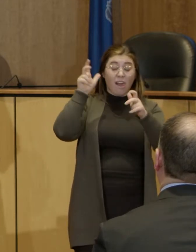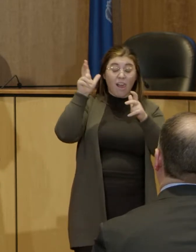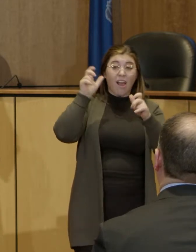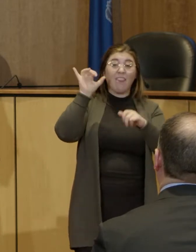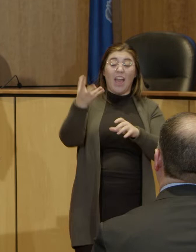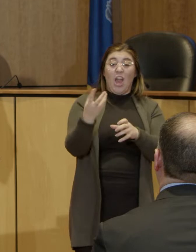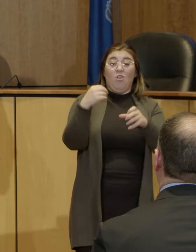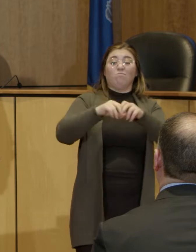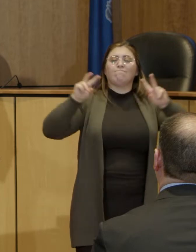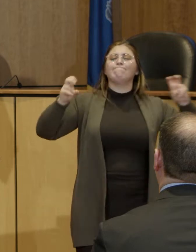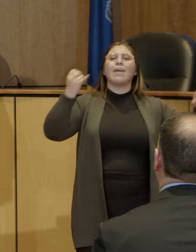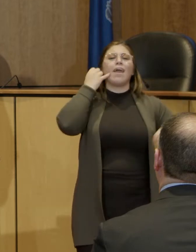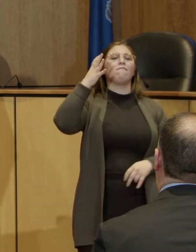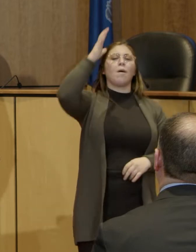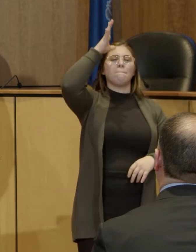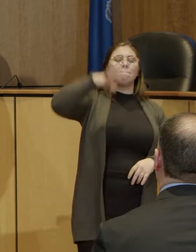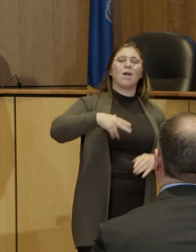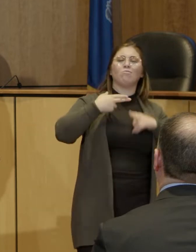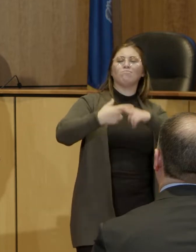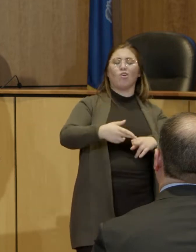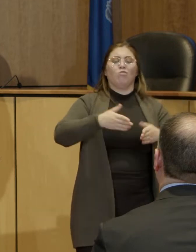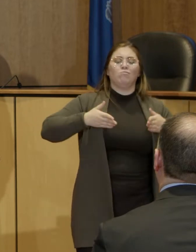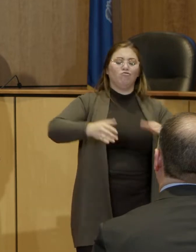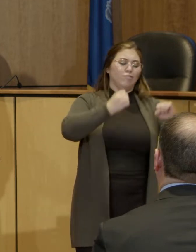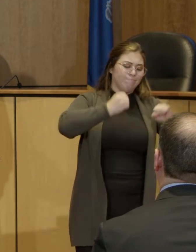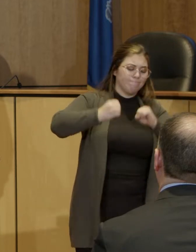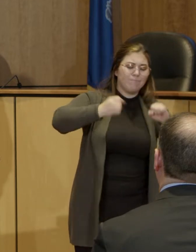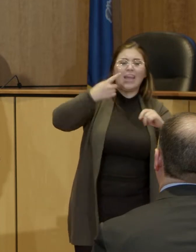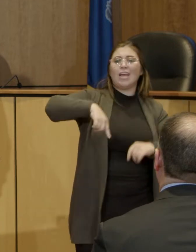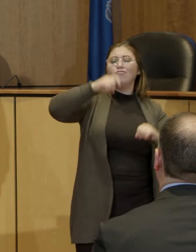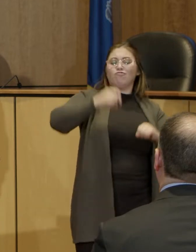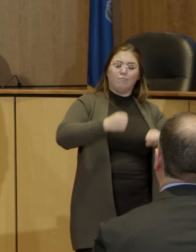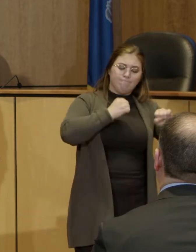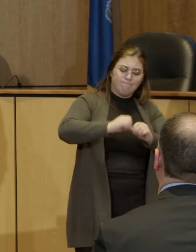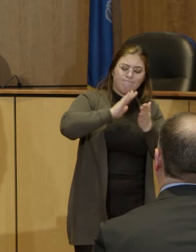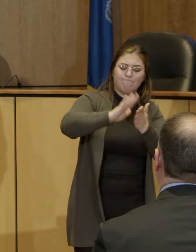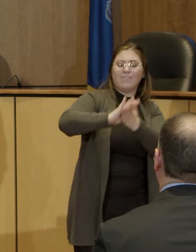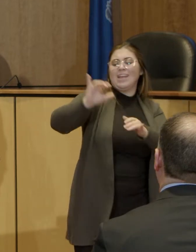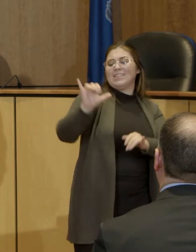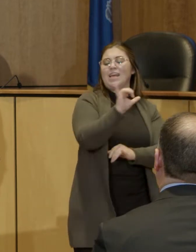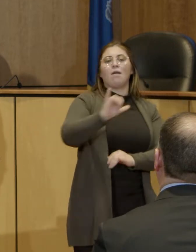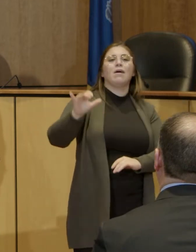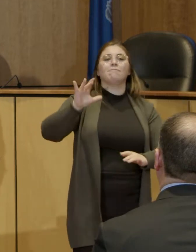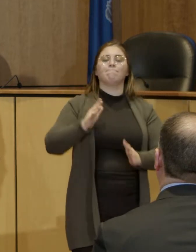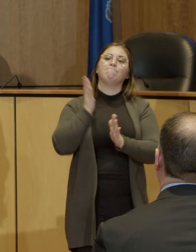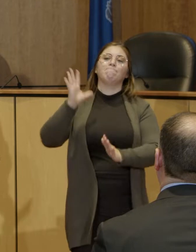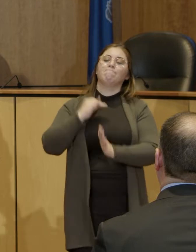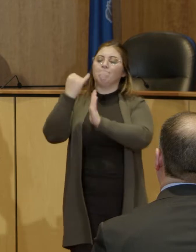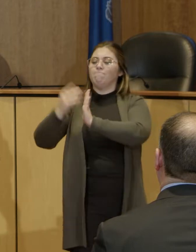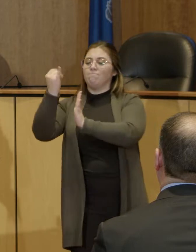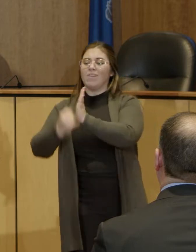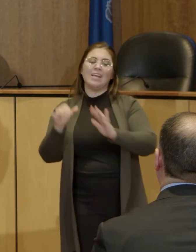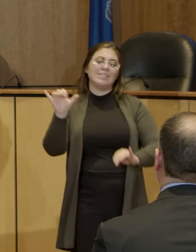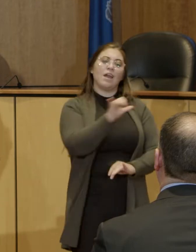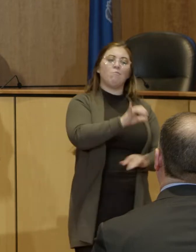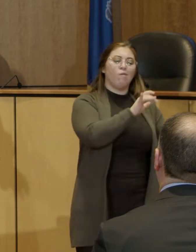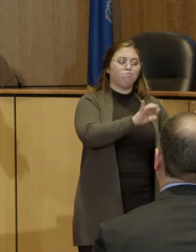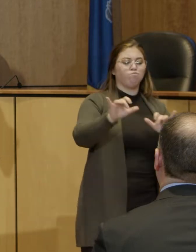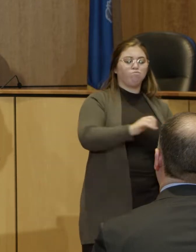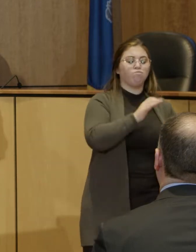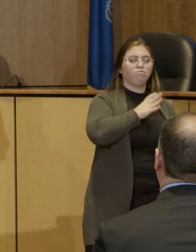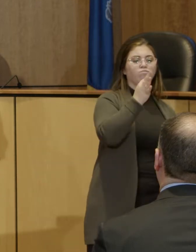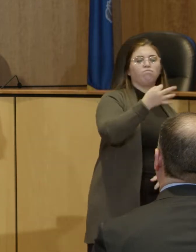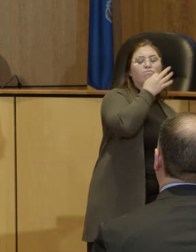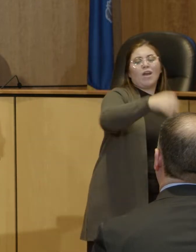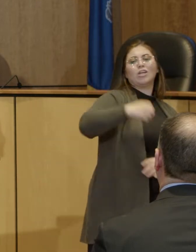the lines, "If a man is called to be a street sweeper, he should sweep streets as a Michelangelo painted, as a Beethoven composed music, or as a